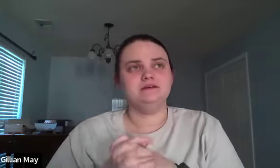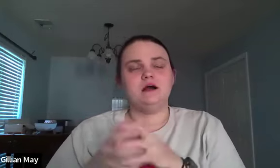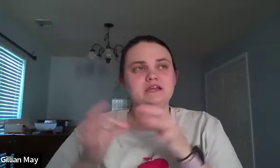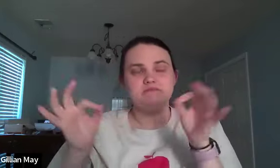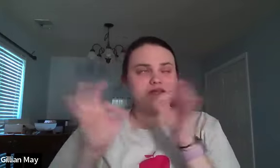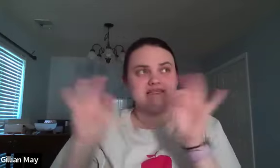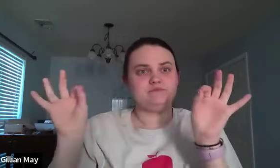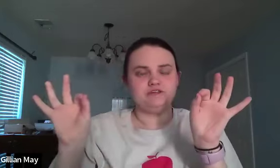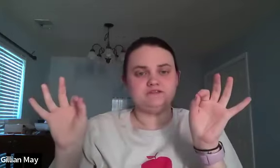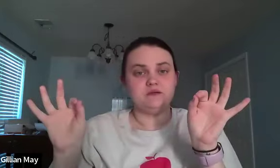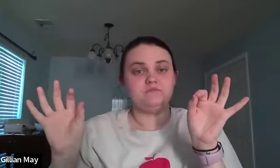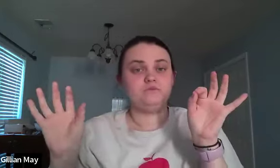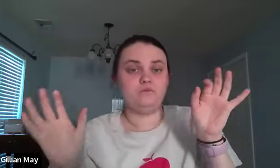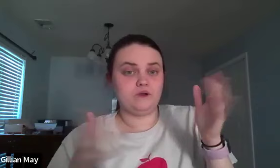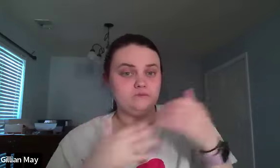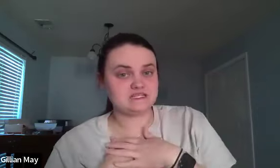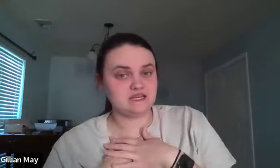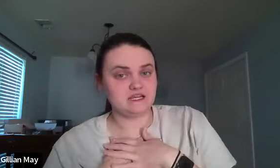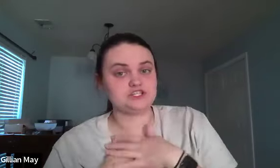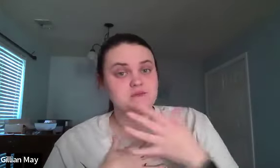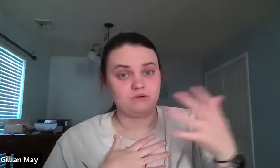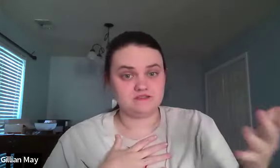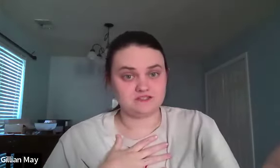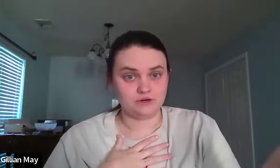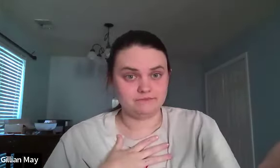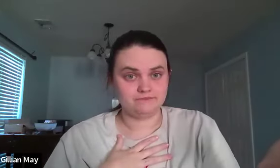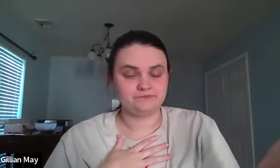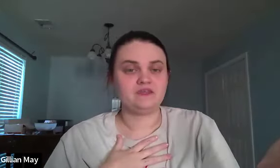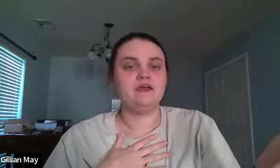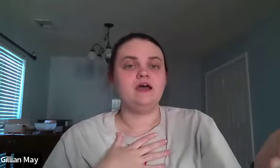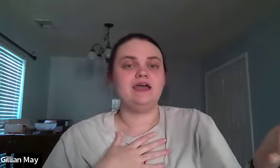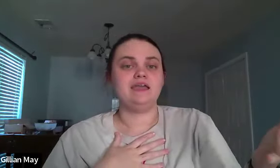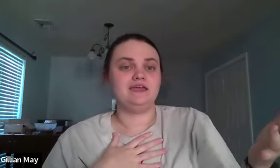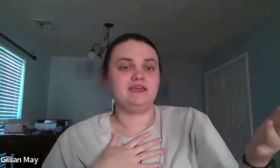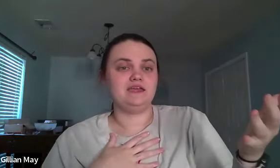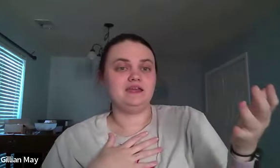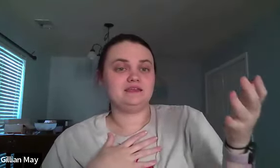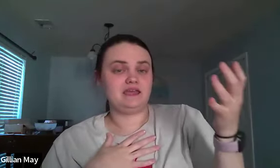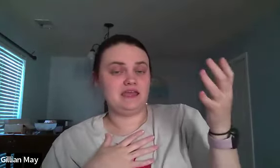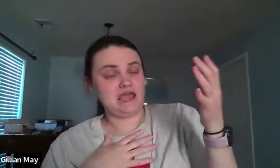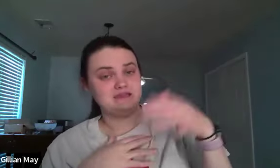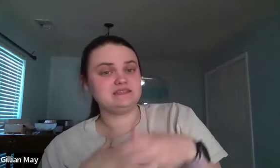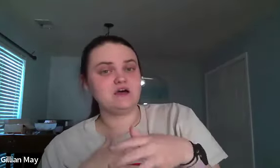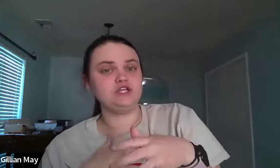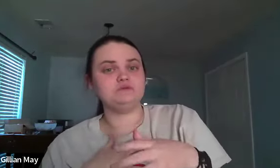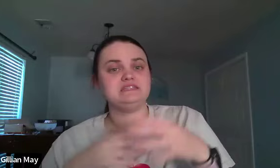I'm going to give my example I use every time. When we say in English, I'm going to the store. In ASL, you would say